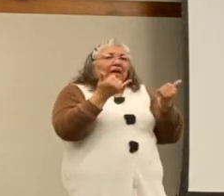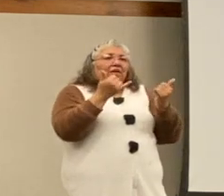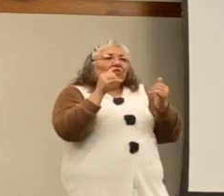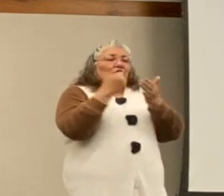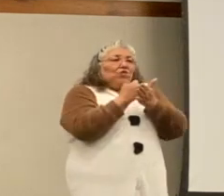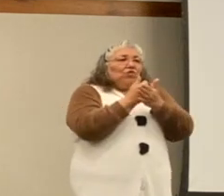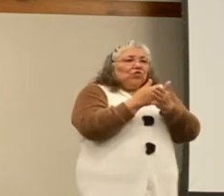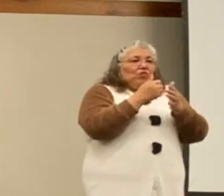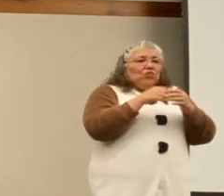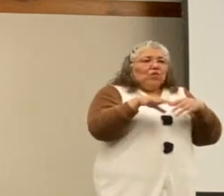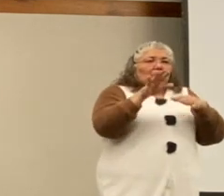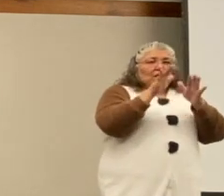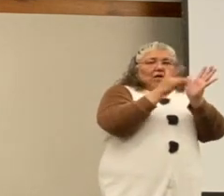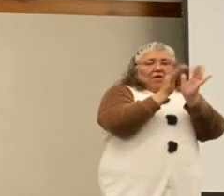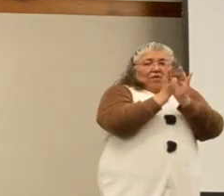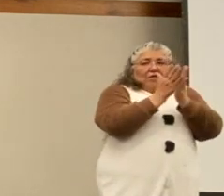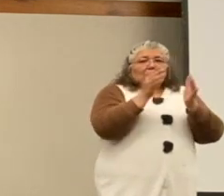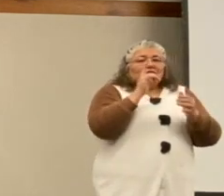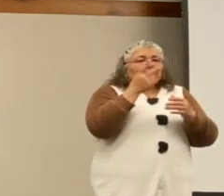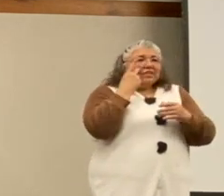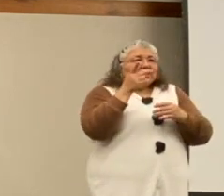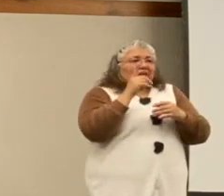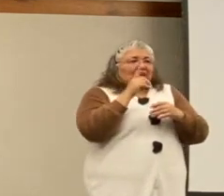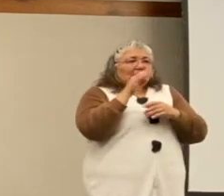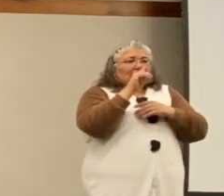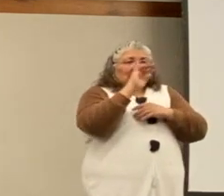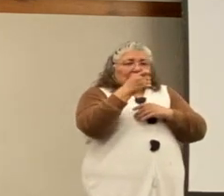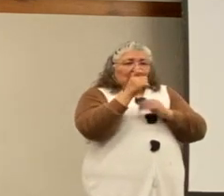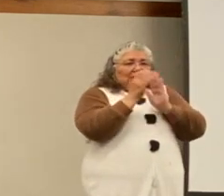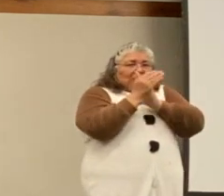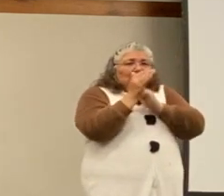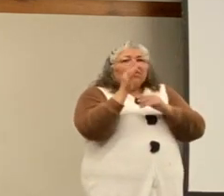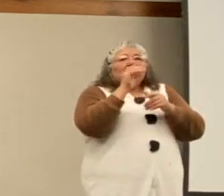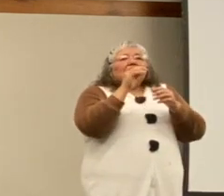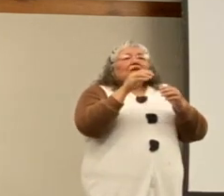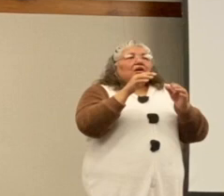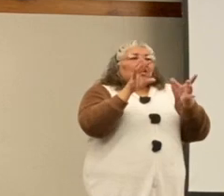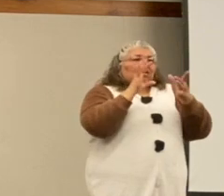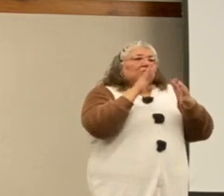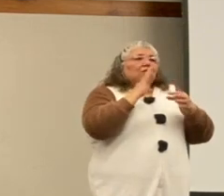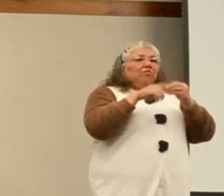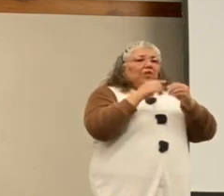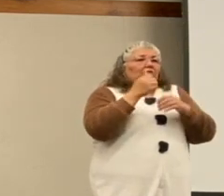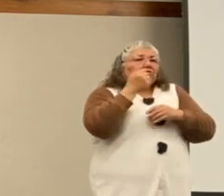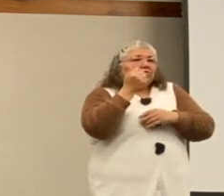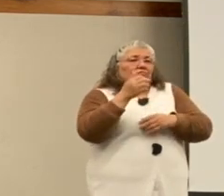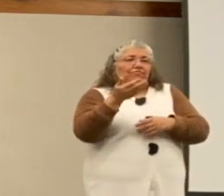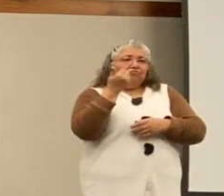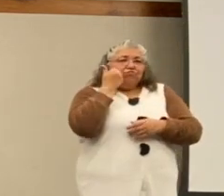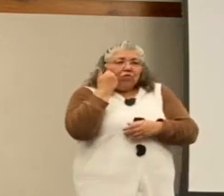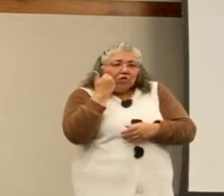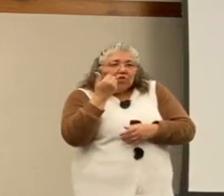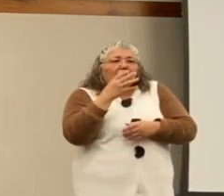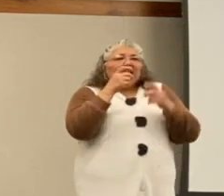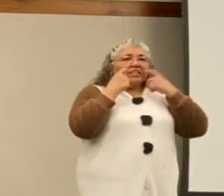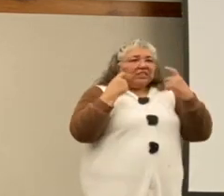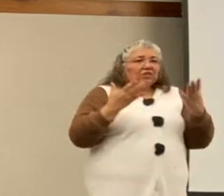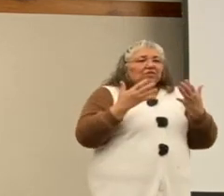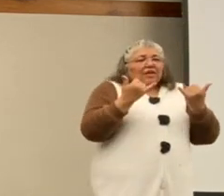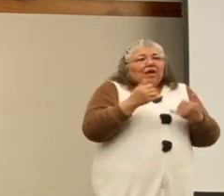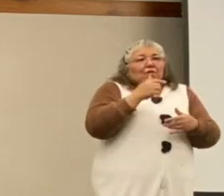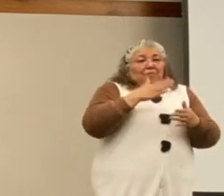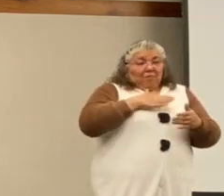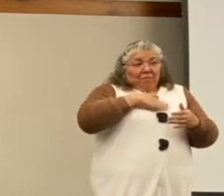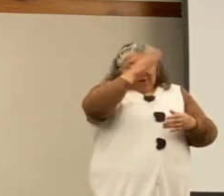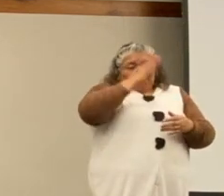Testament, you'll typically see tax collectors mentioned alongside prostitutes and sinners. So my man,